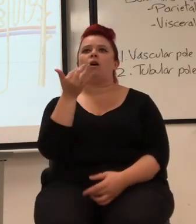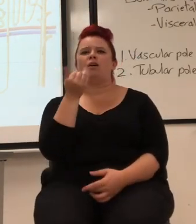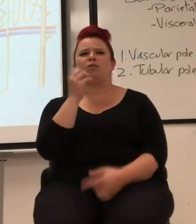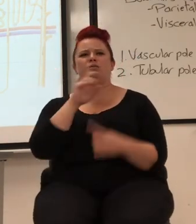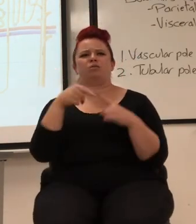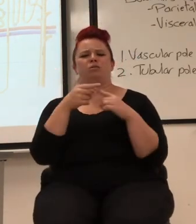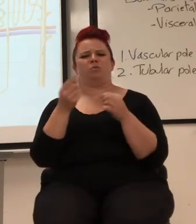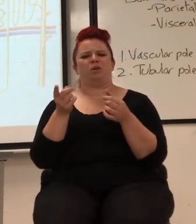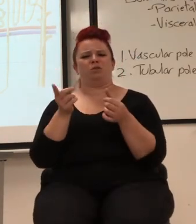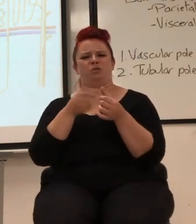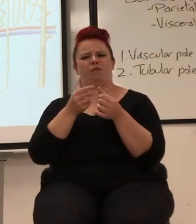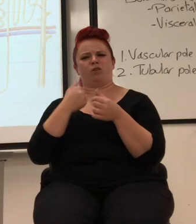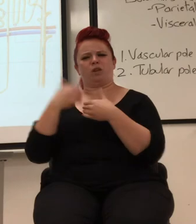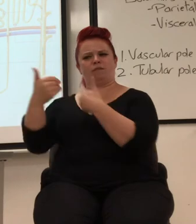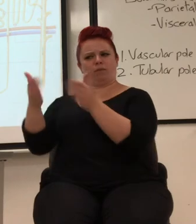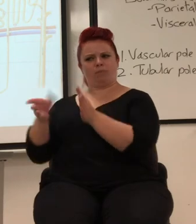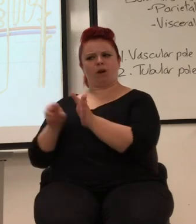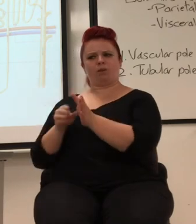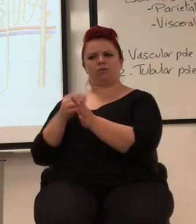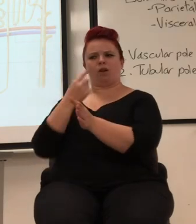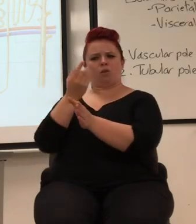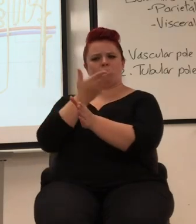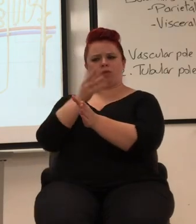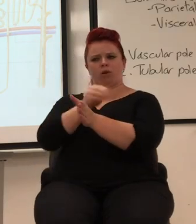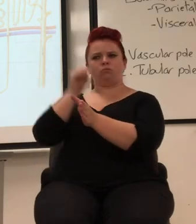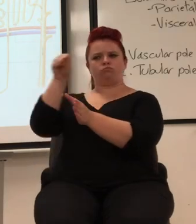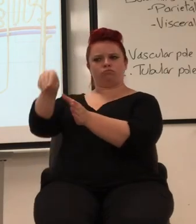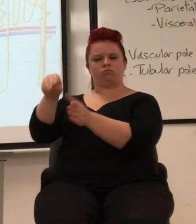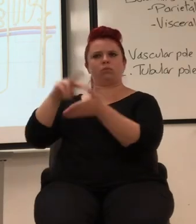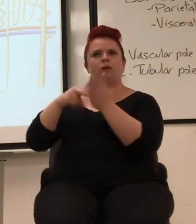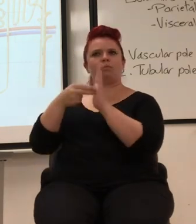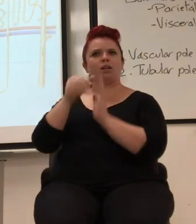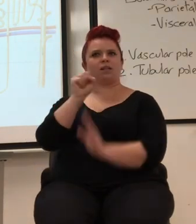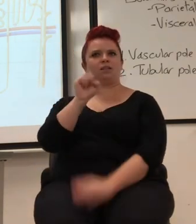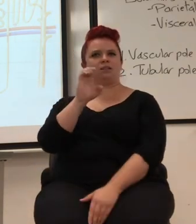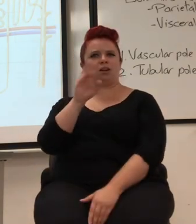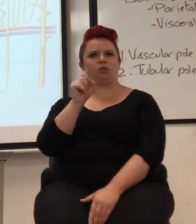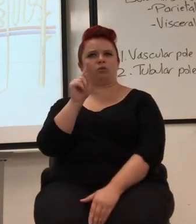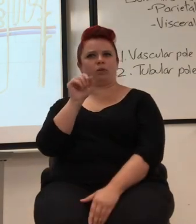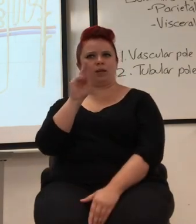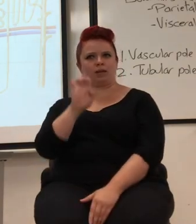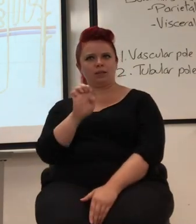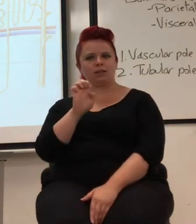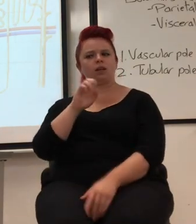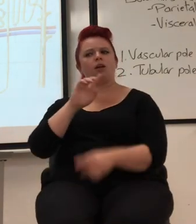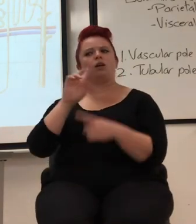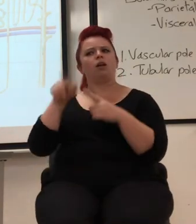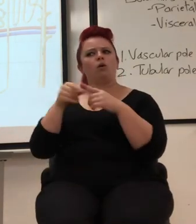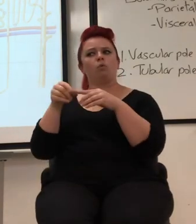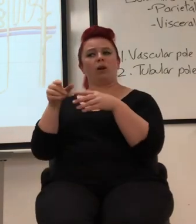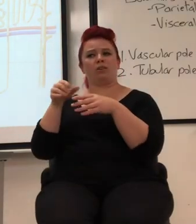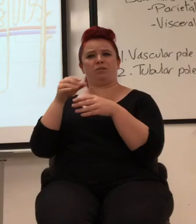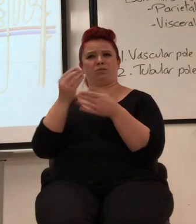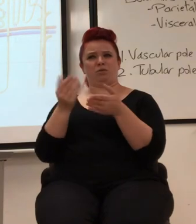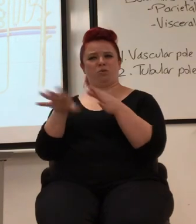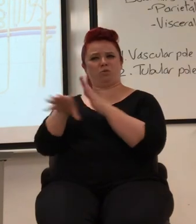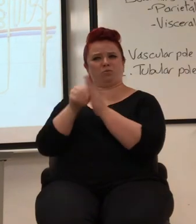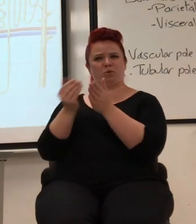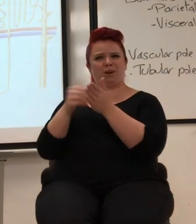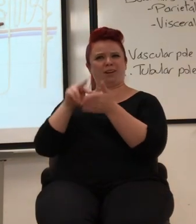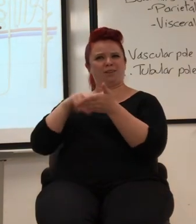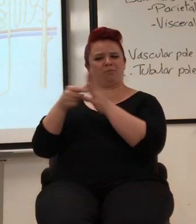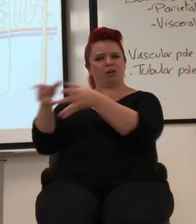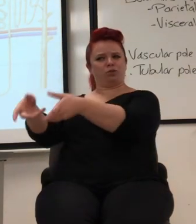when you first put the item in the box, you're secreting it. Then yeah. What's the reabsorption when you take it out? Yeah, because you can